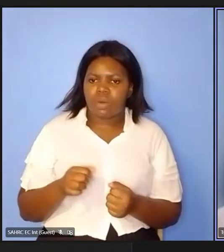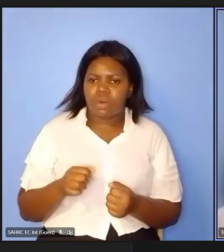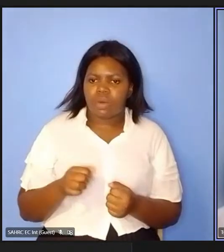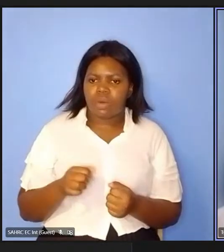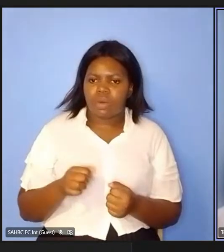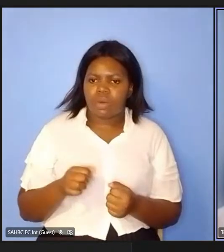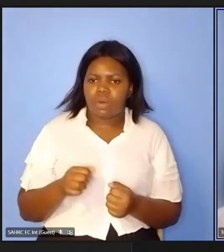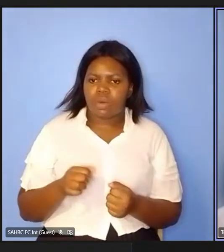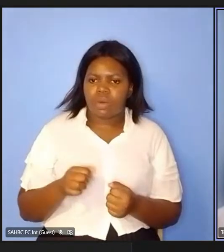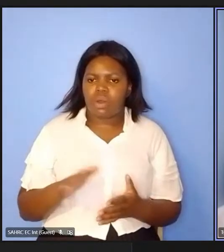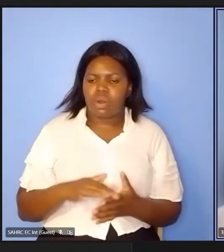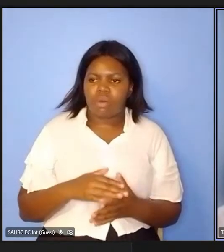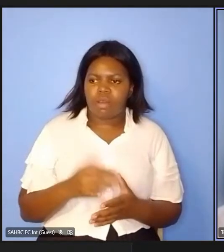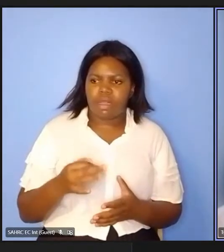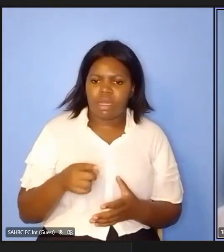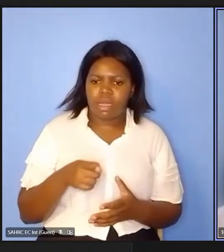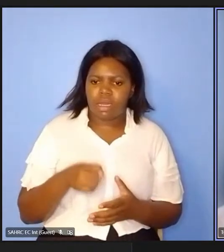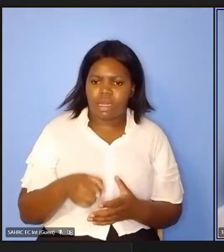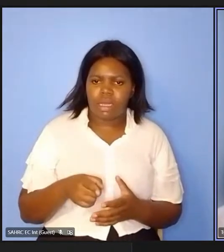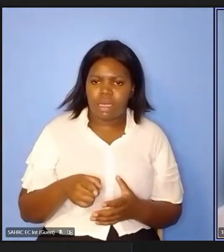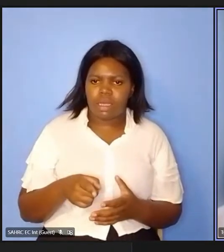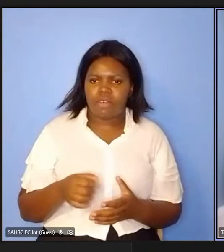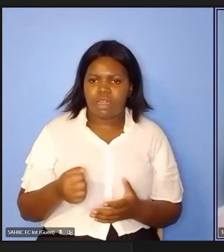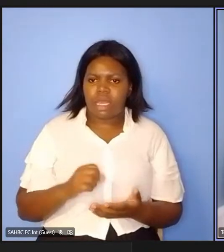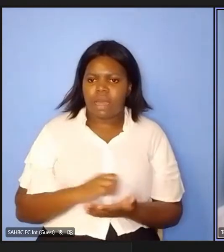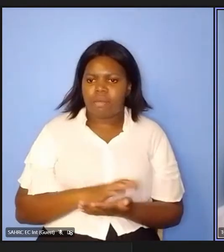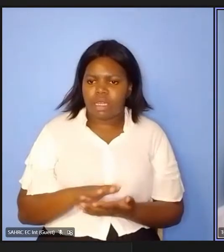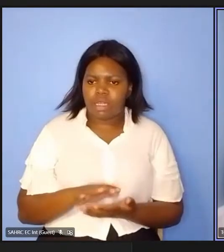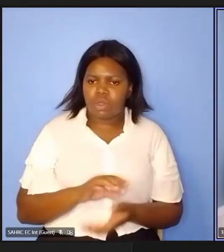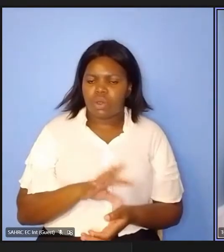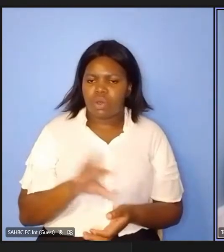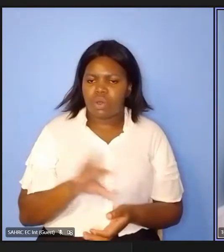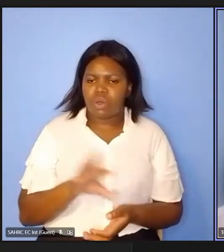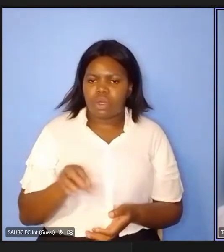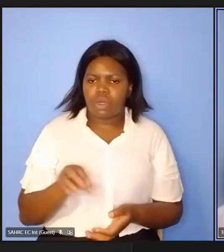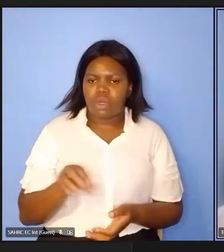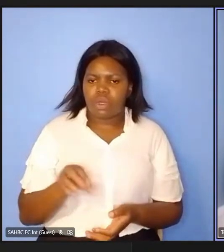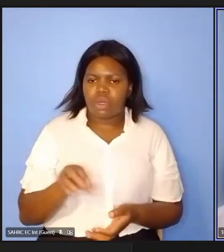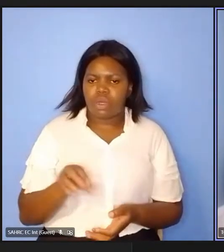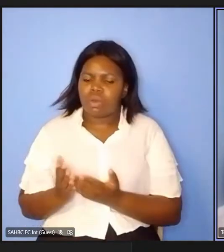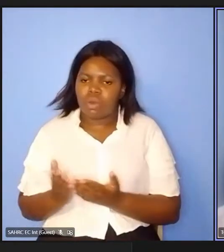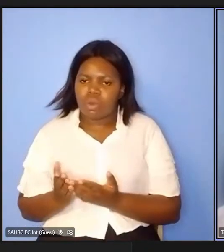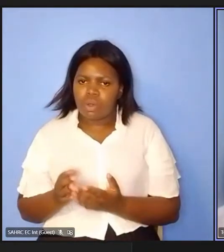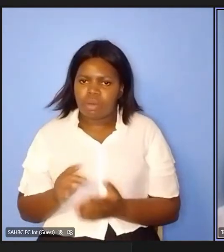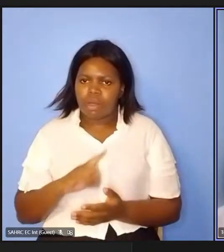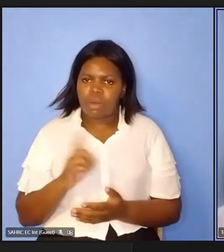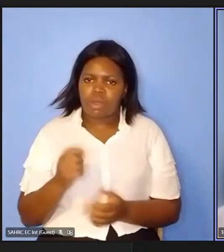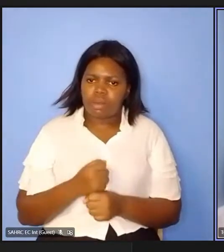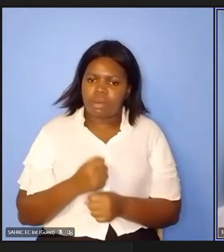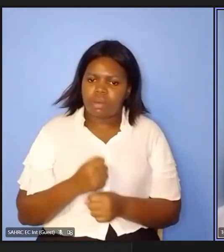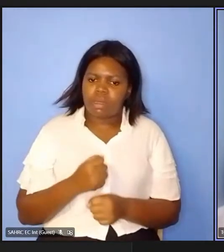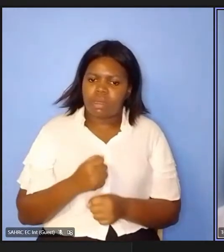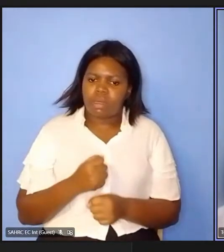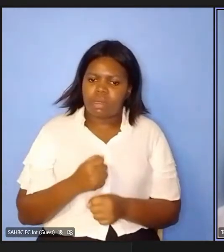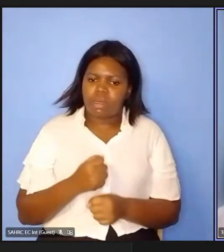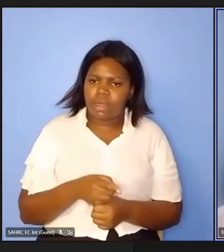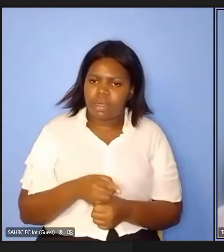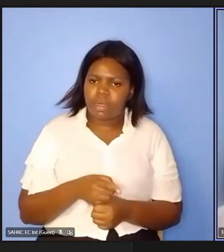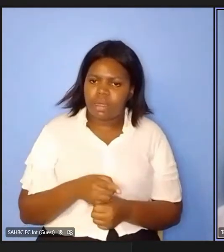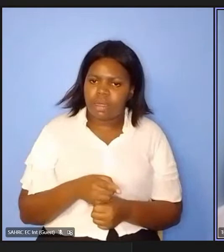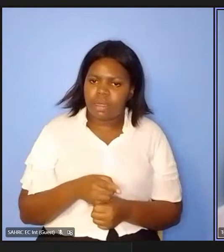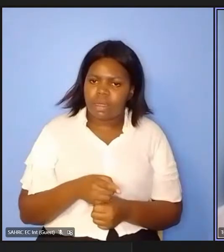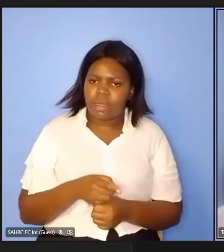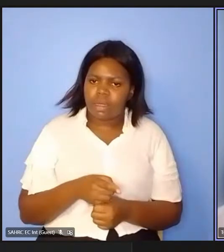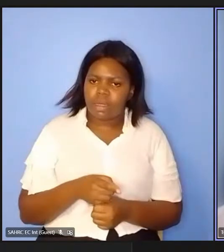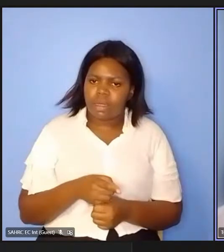the Constitution also applies to private schools and that our private schools are not above the Constitution. And so, again, I keep saying that